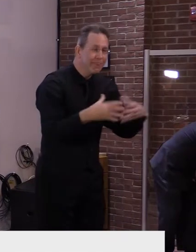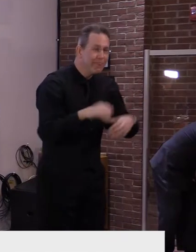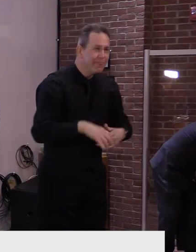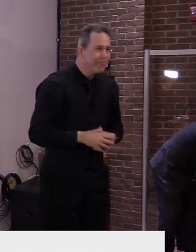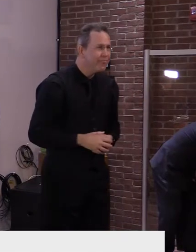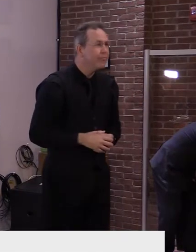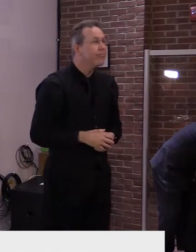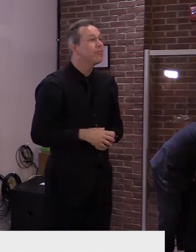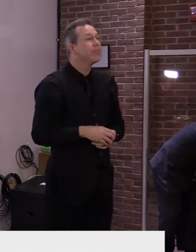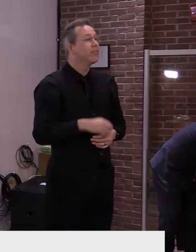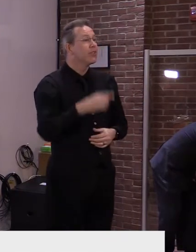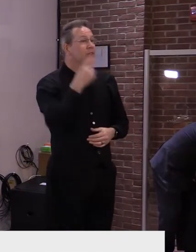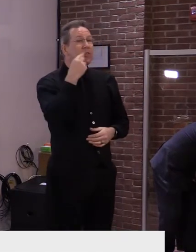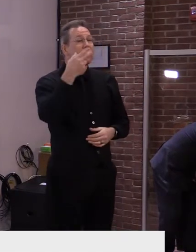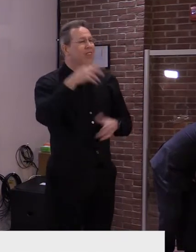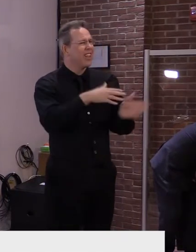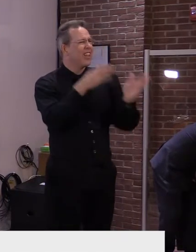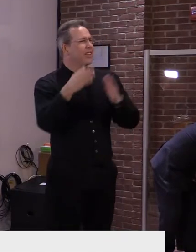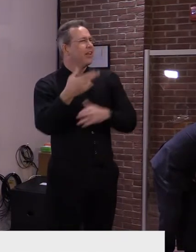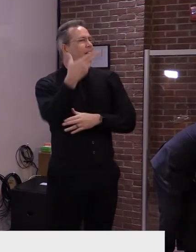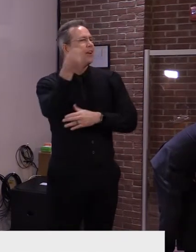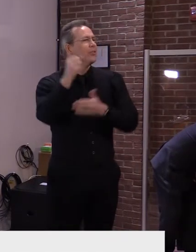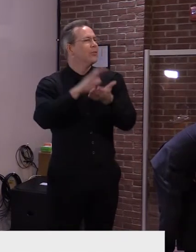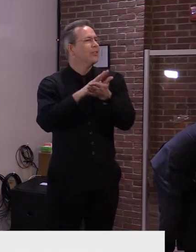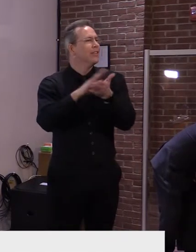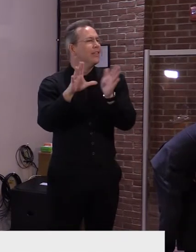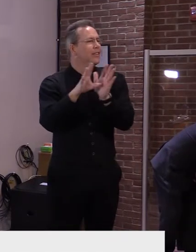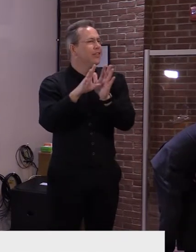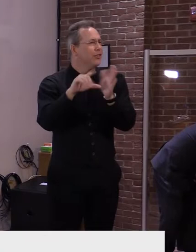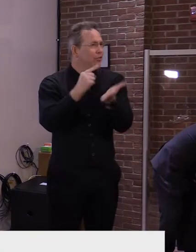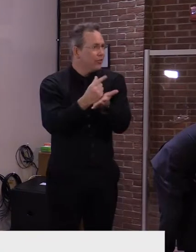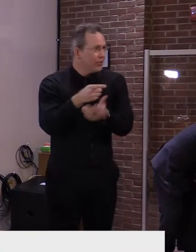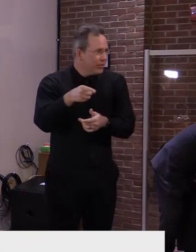June, if we have the vaccination uptake we need and we